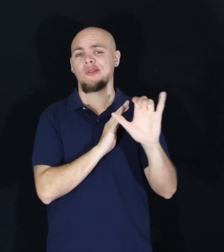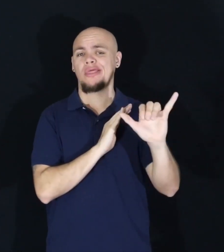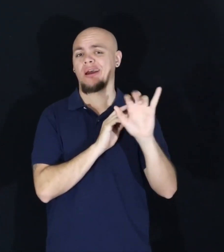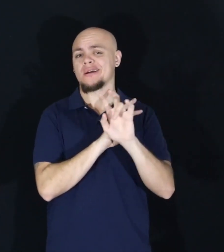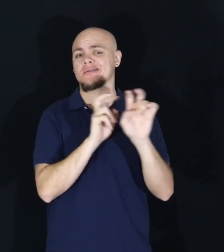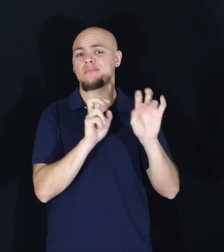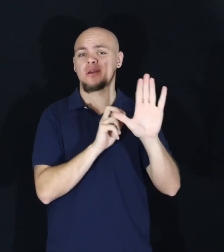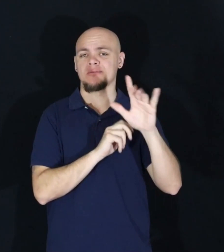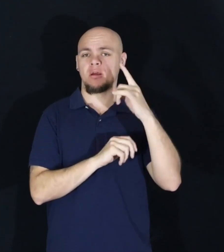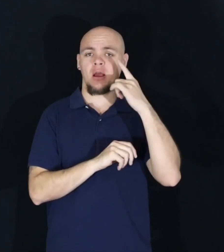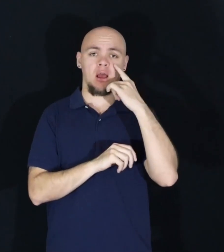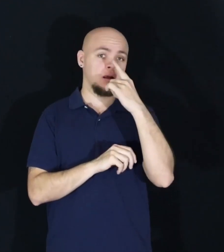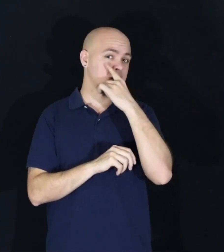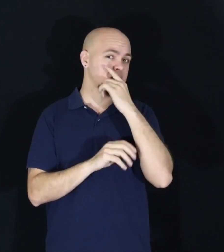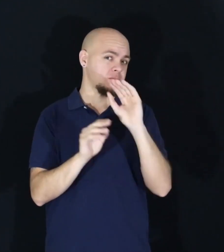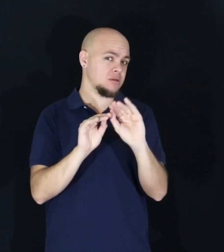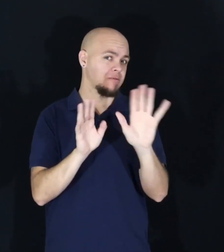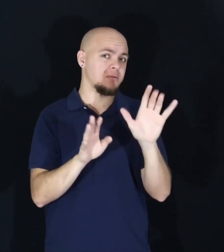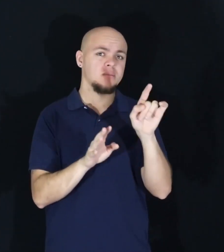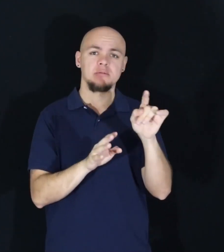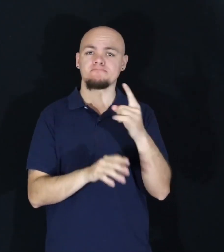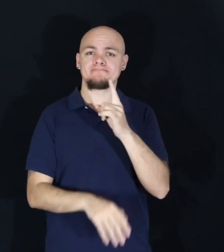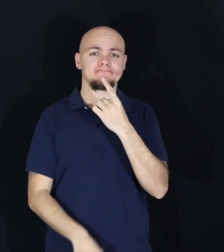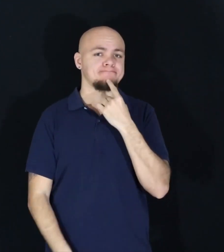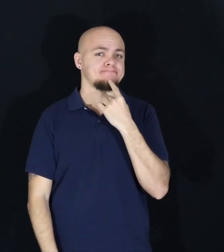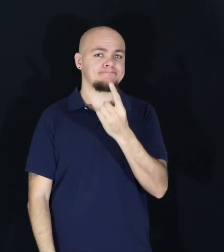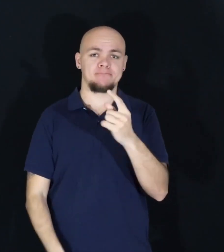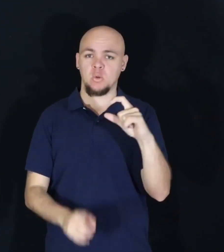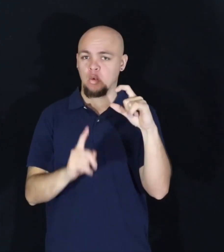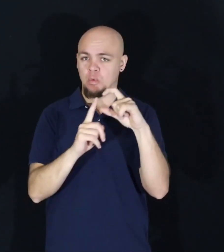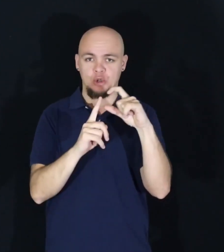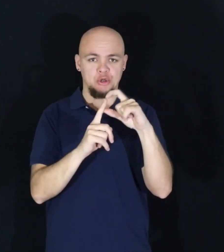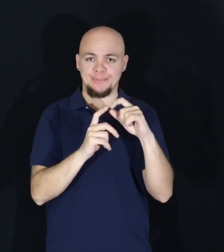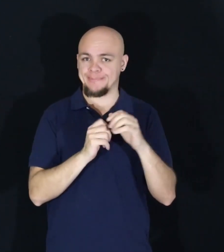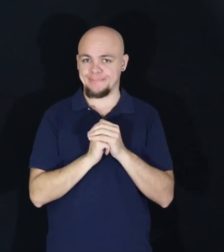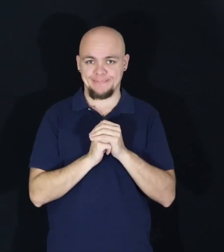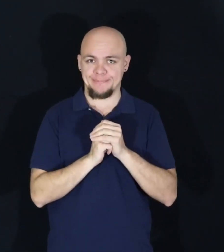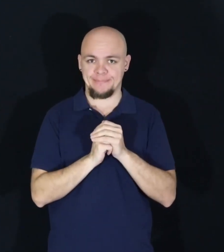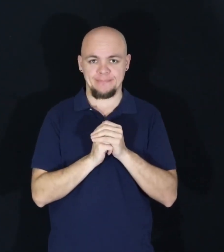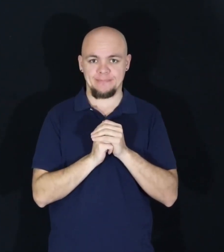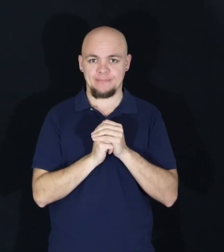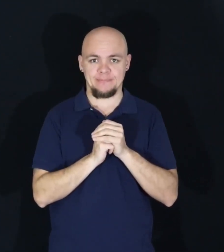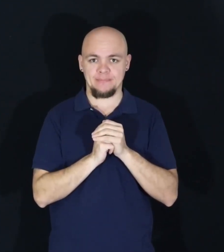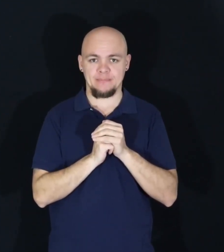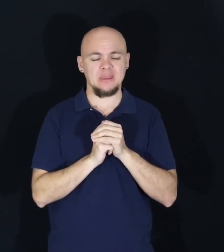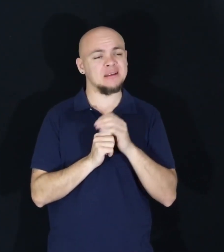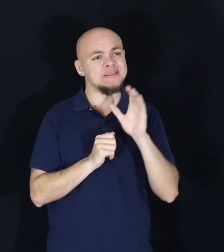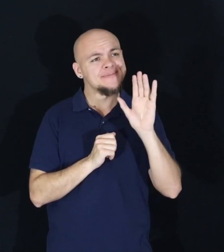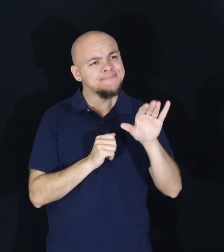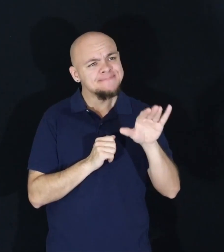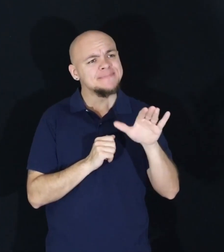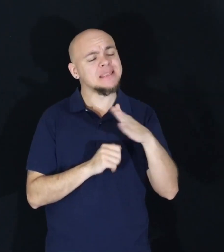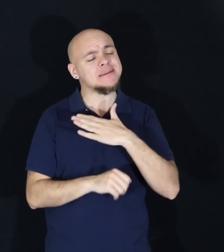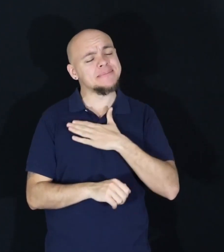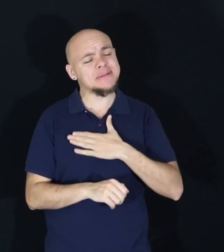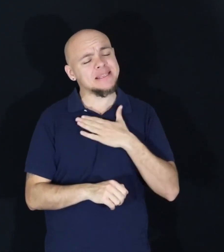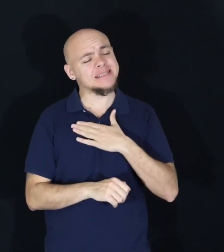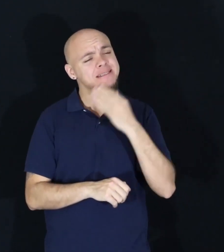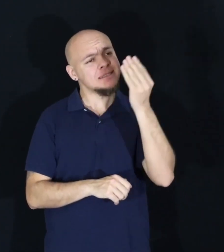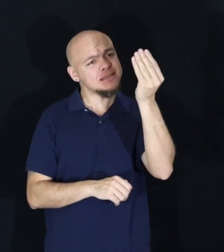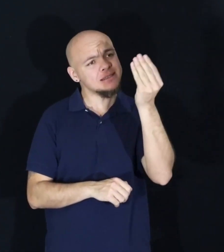in his eyes, but he did not utter a single word. In a desperate manner, I said, "Please tell